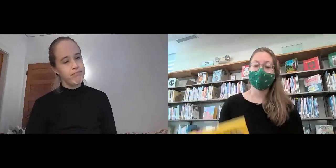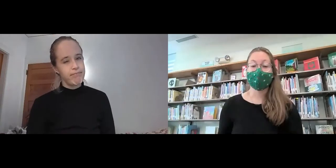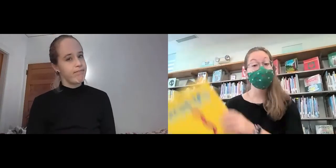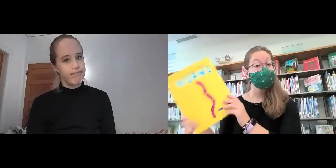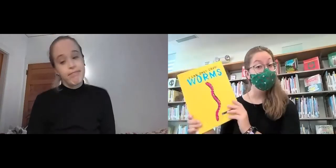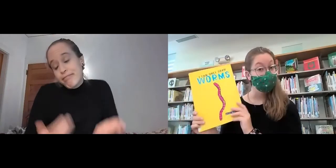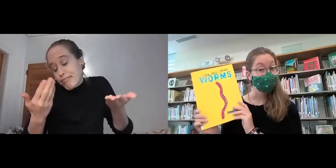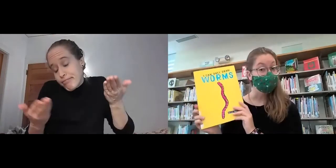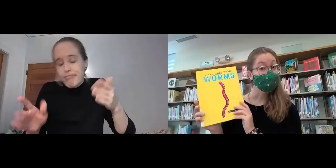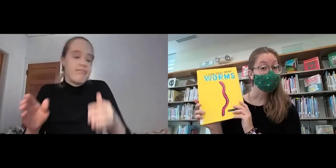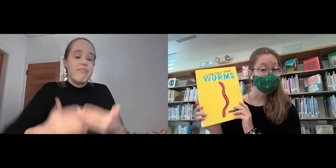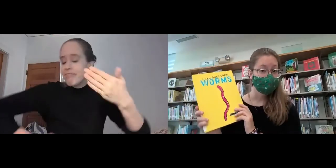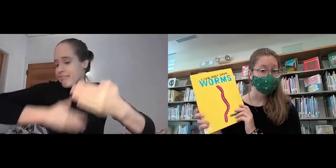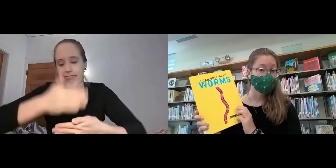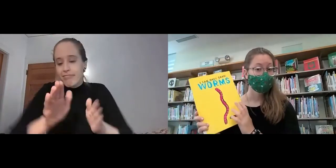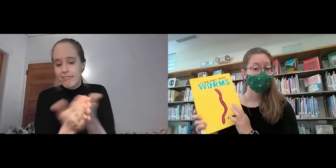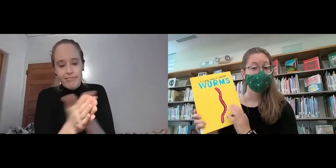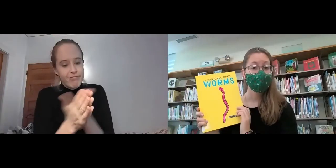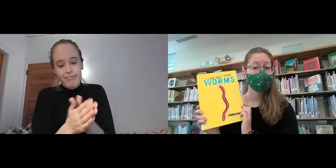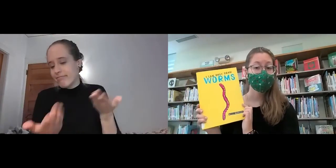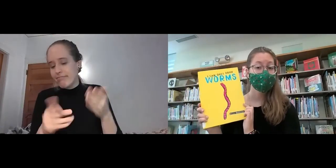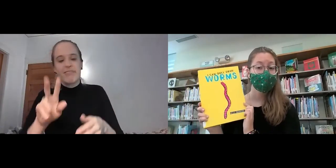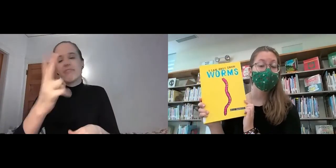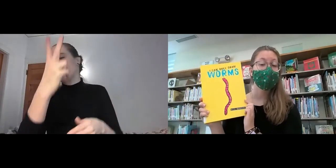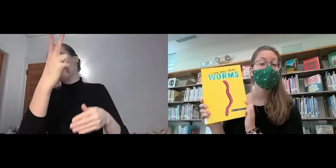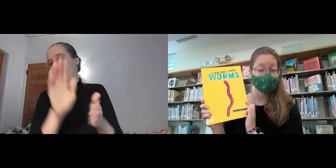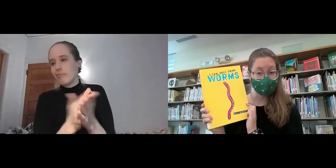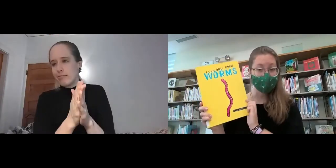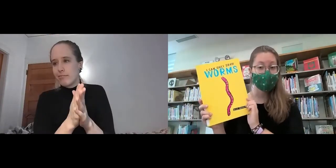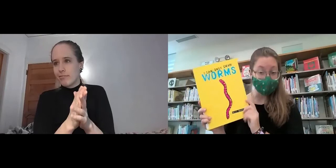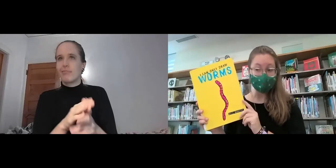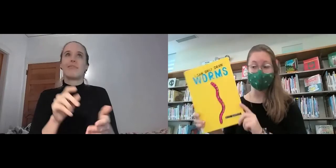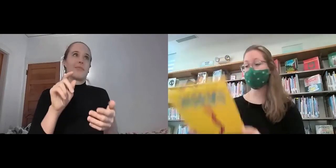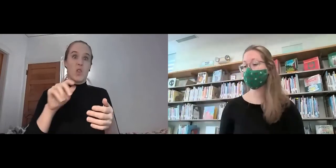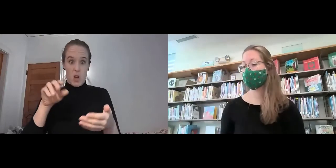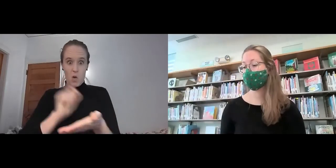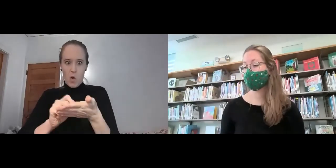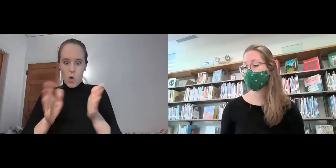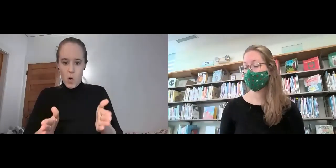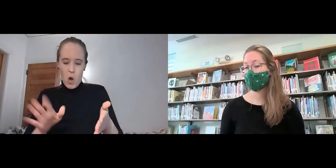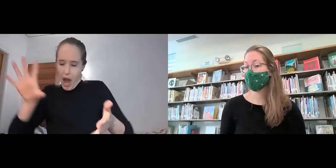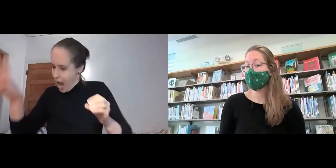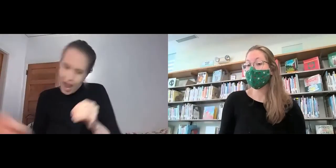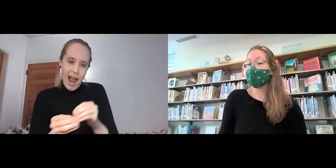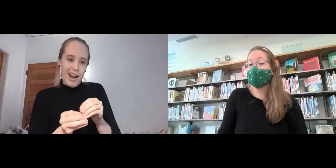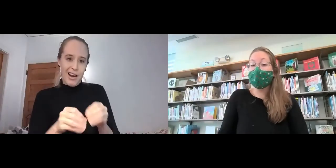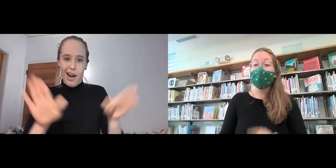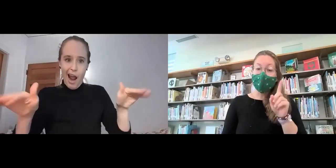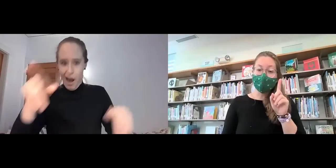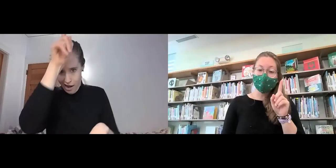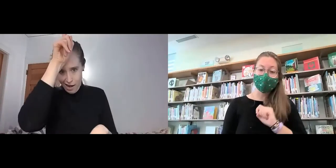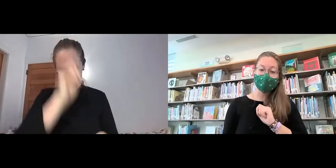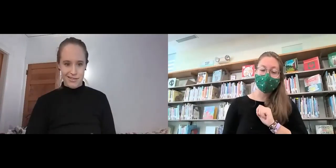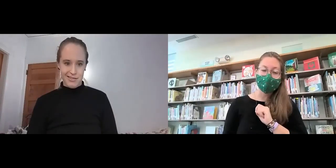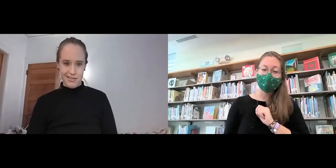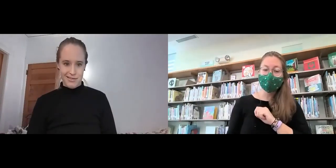Maybe next time. Maybe there will be a sequel where Will learns to draw flying unicorns. So,